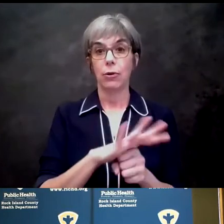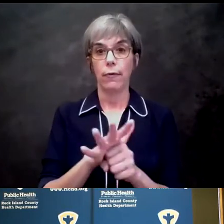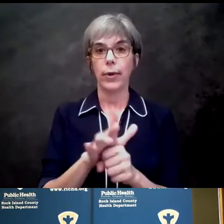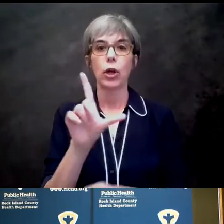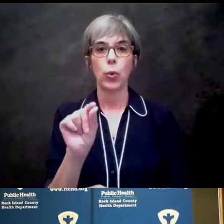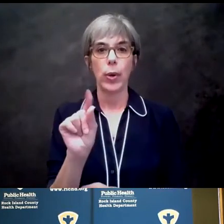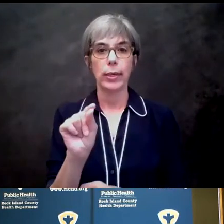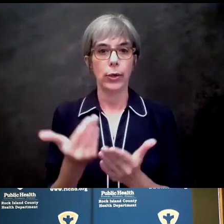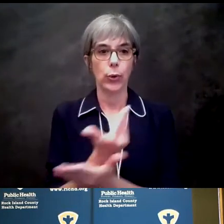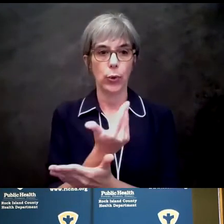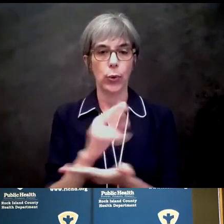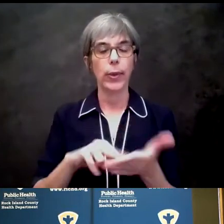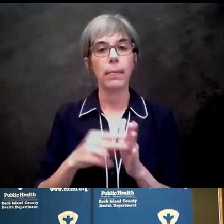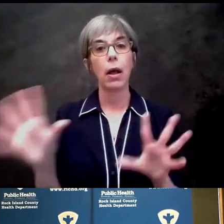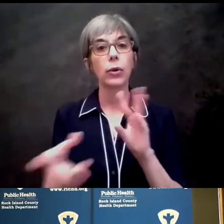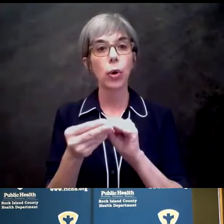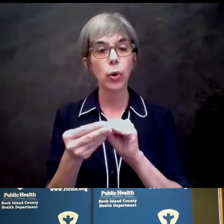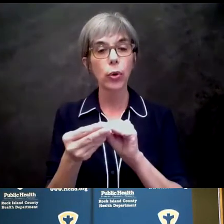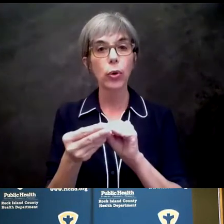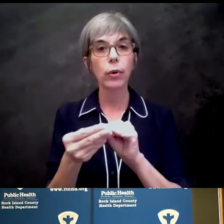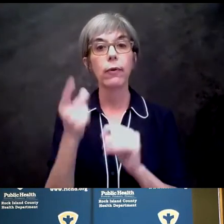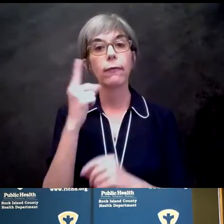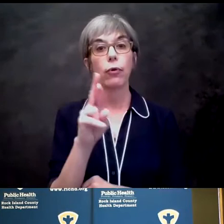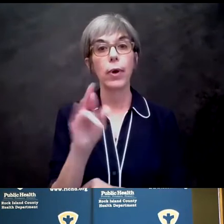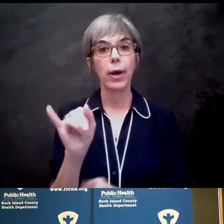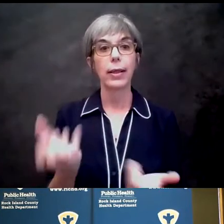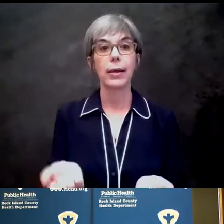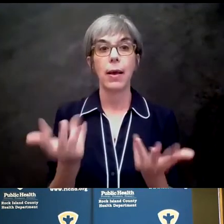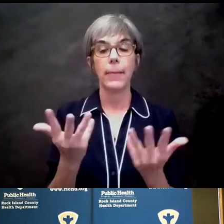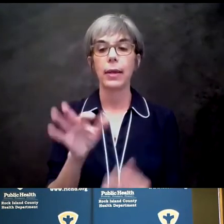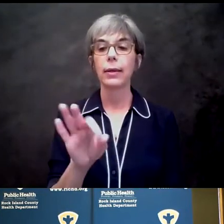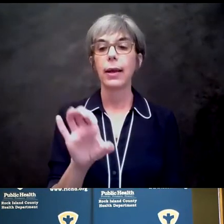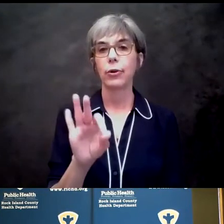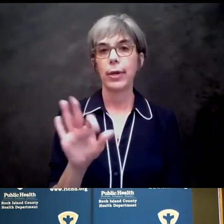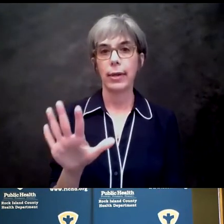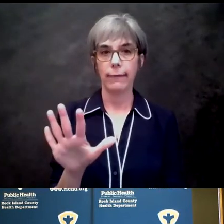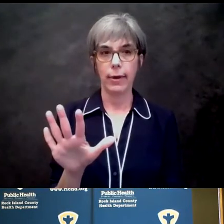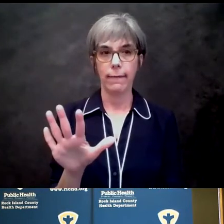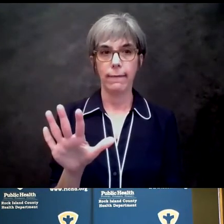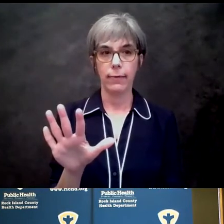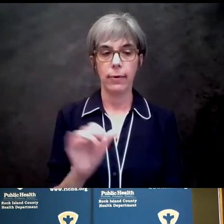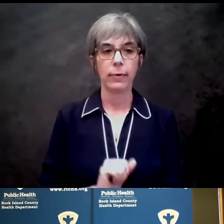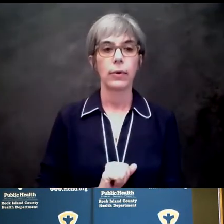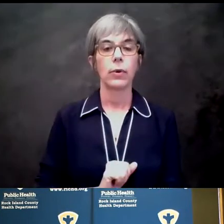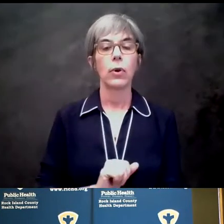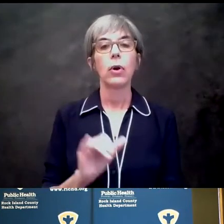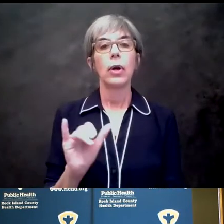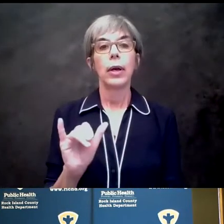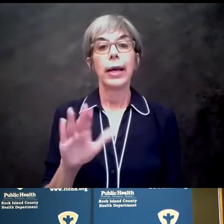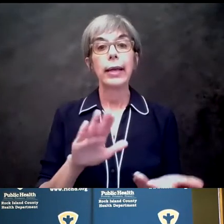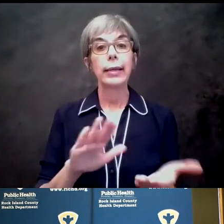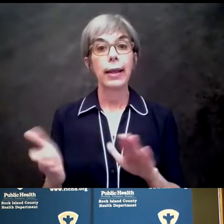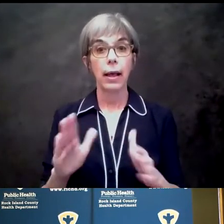and that brings our total in Rock Island County to 995 cases. We still remain